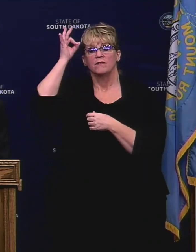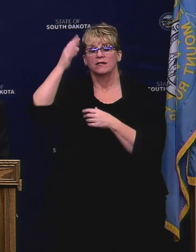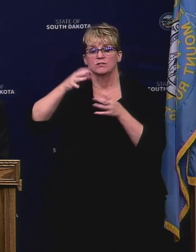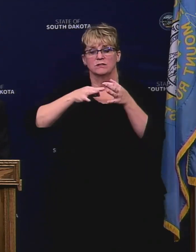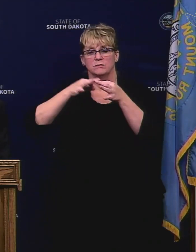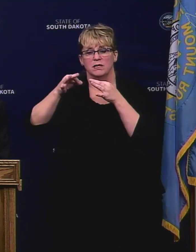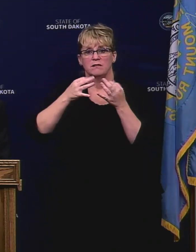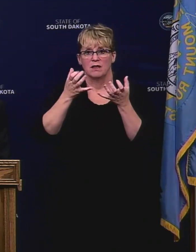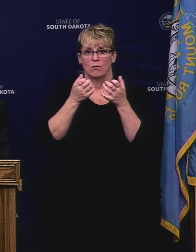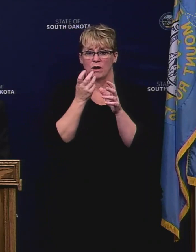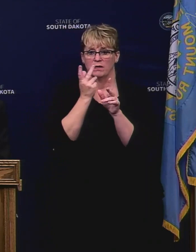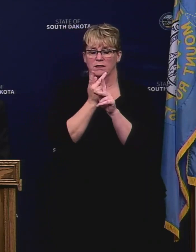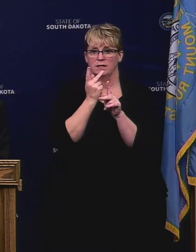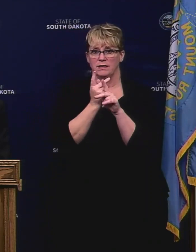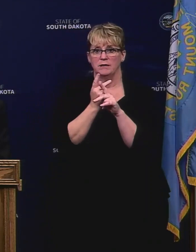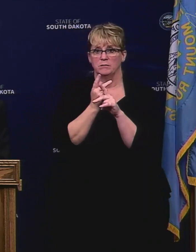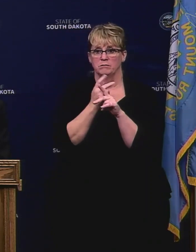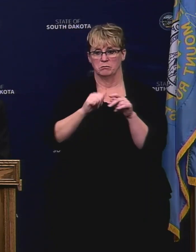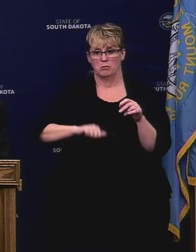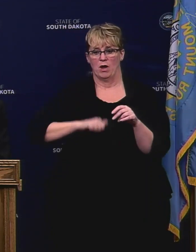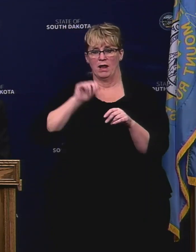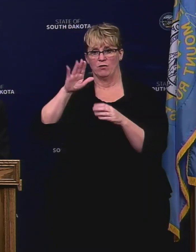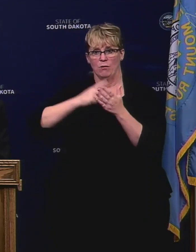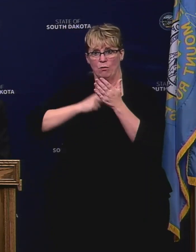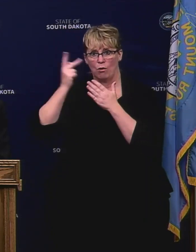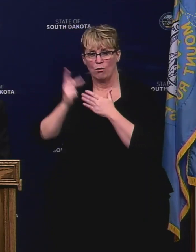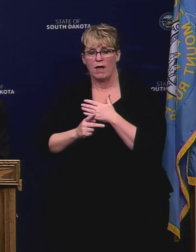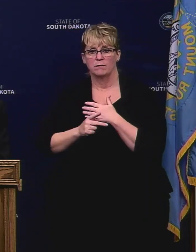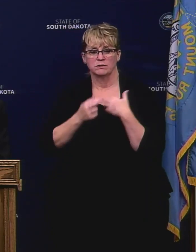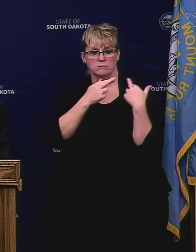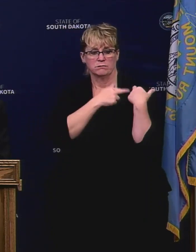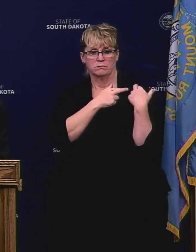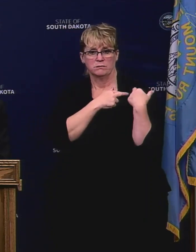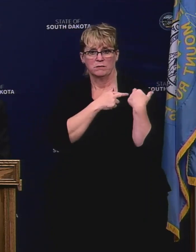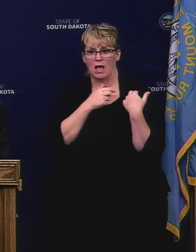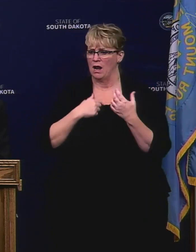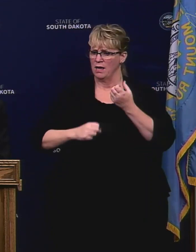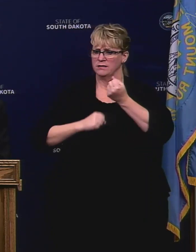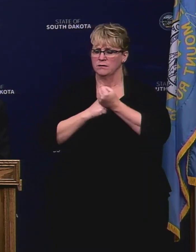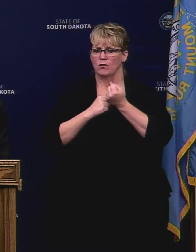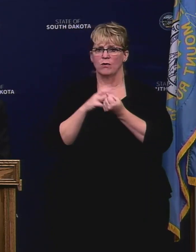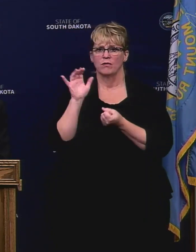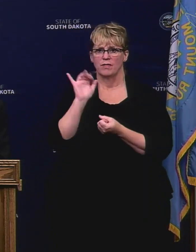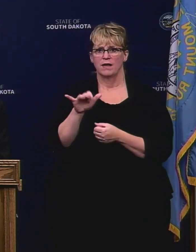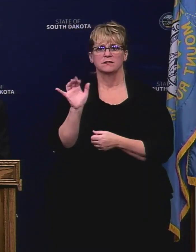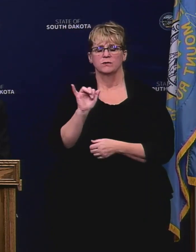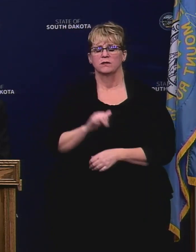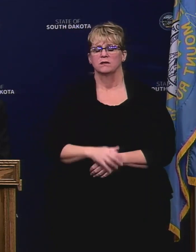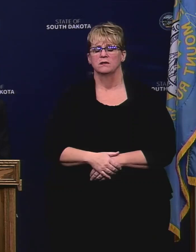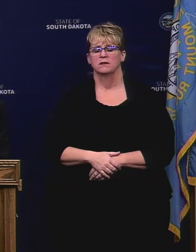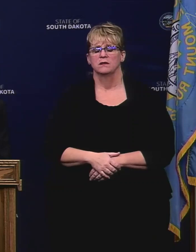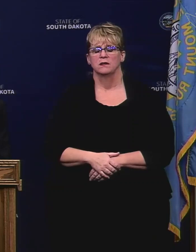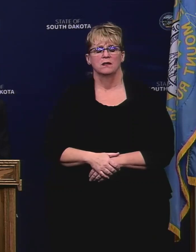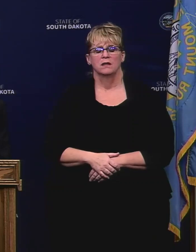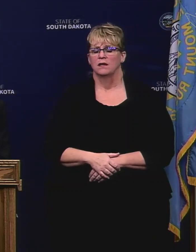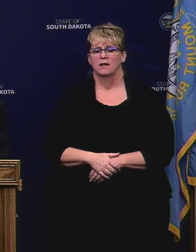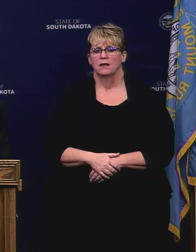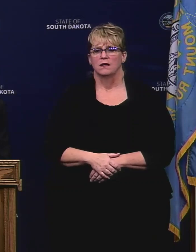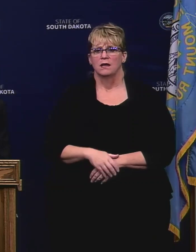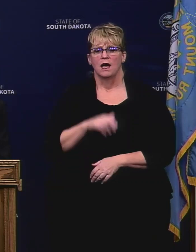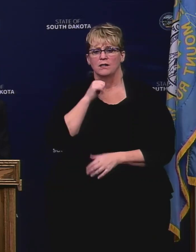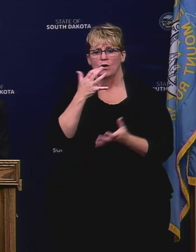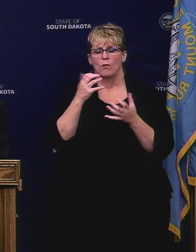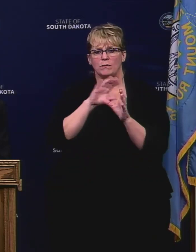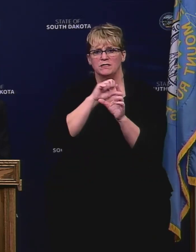that they want to maintain integrity in their programs, and I back that up as well. I just don't want to be